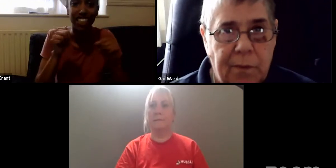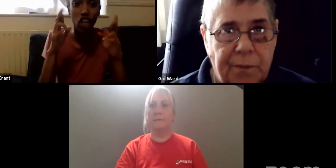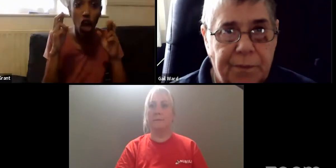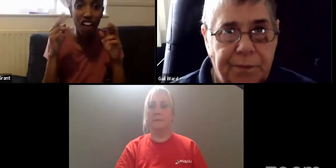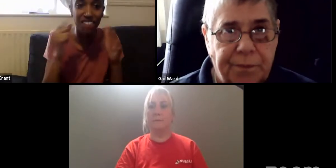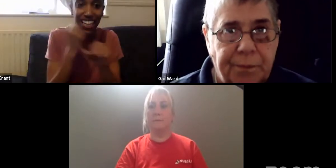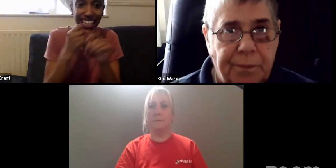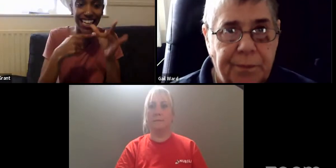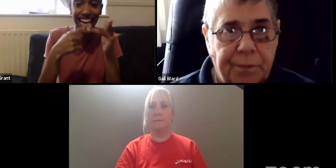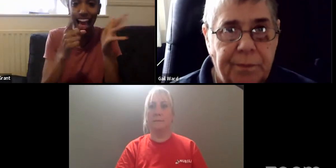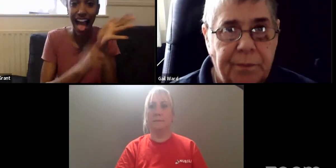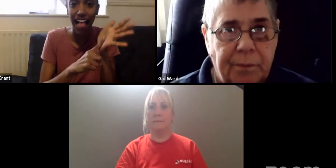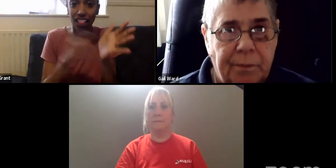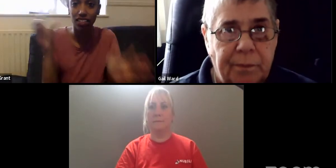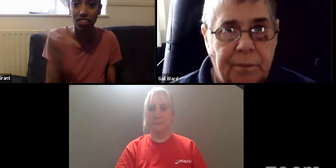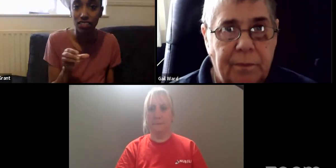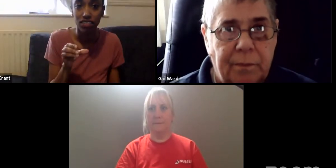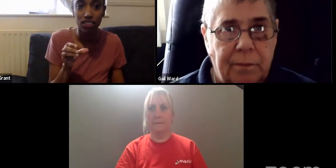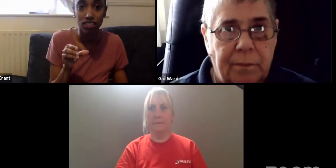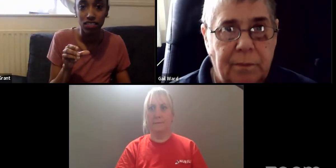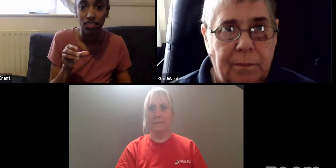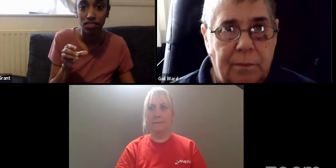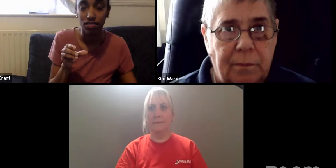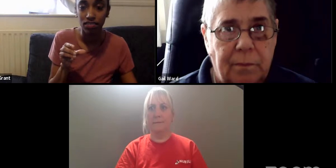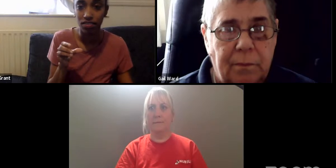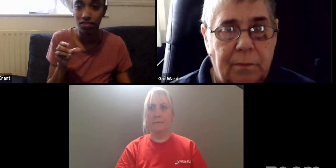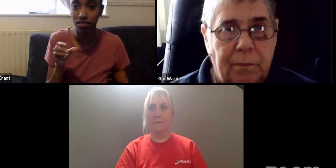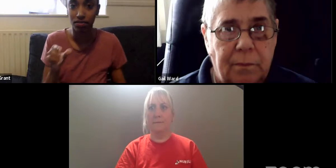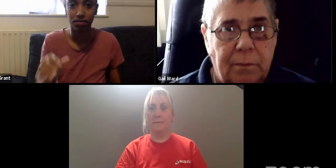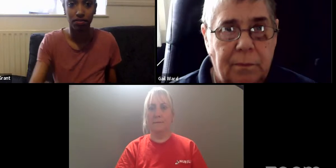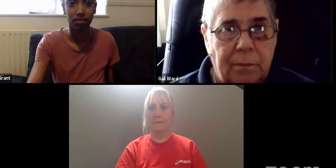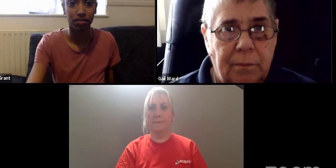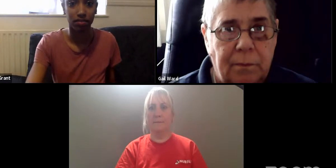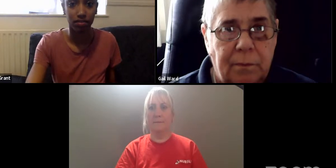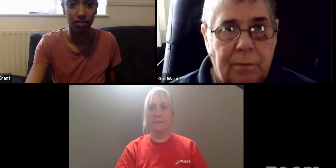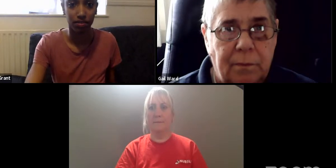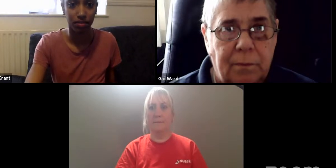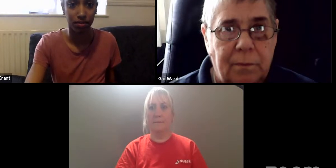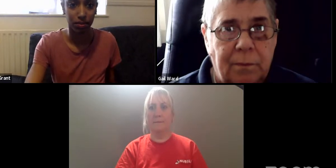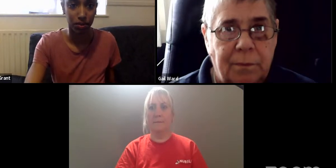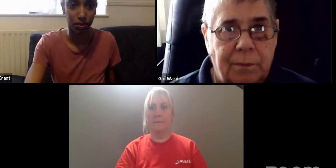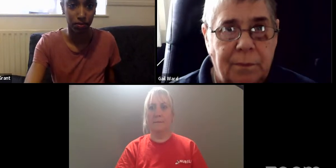project. So I'm going to pass over to Gail now.